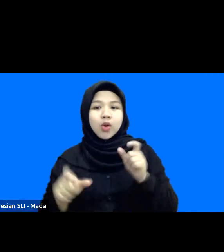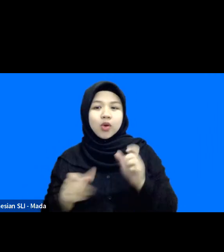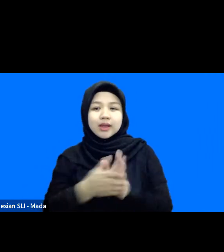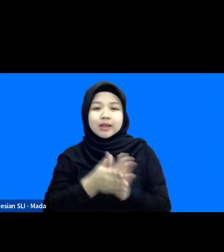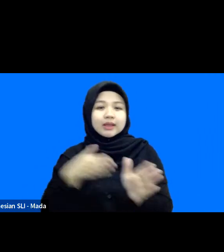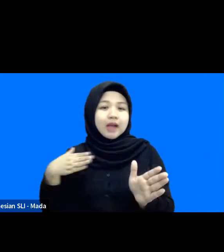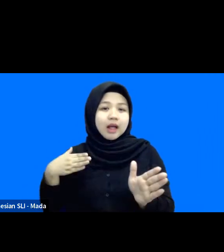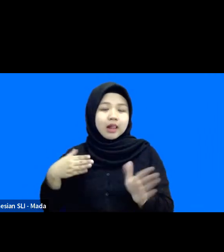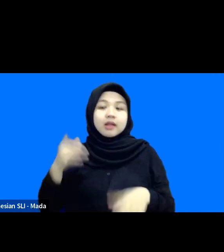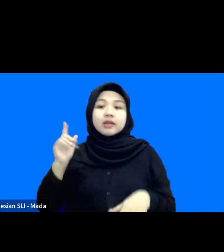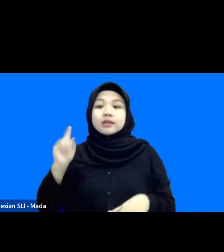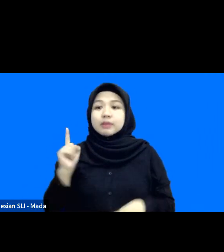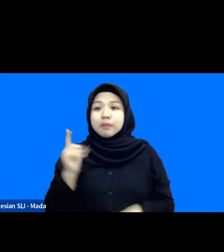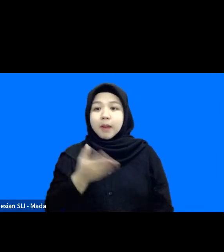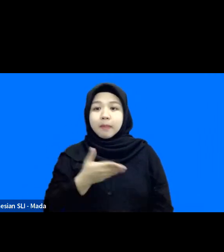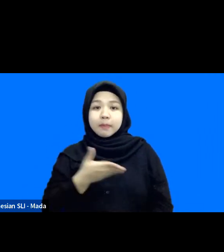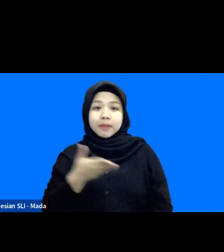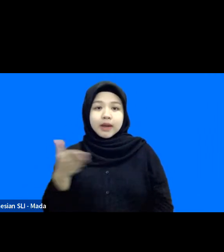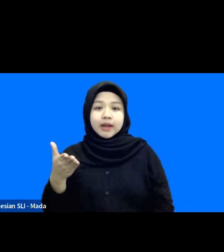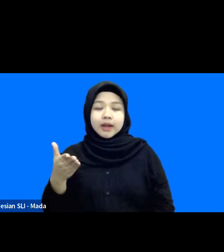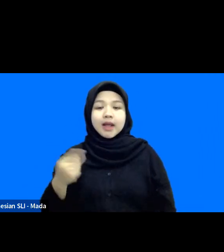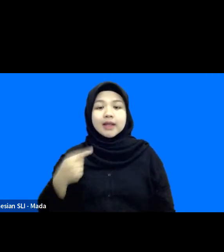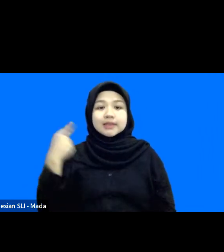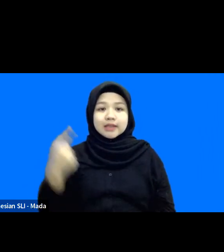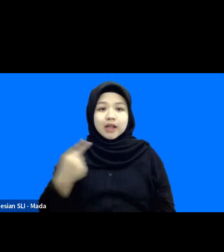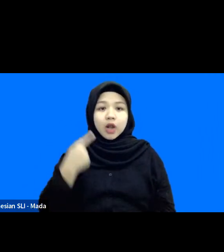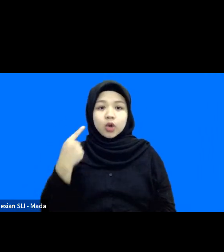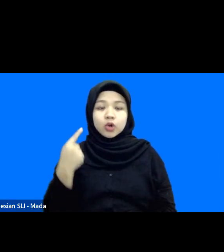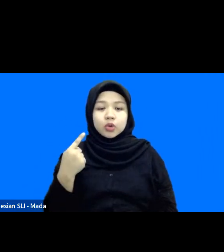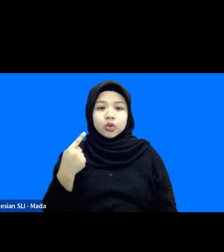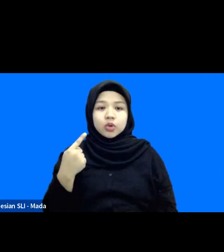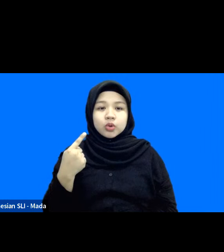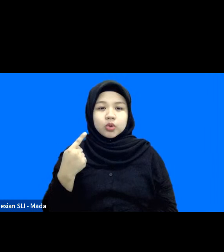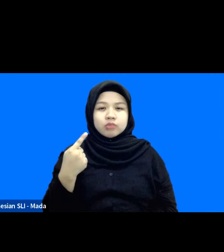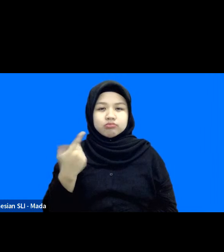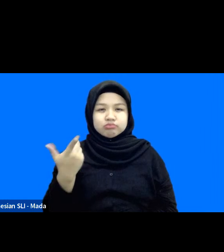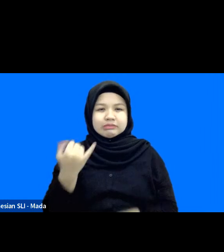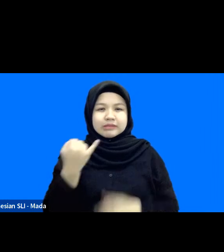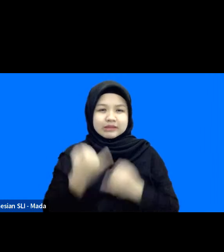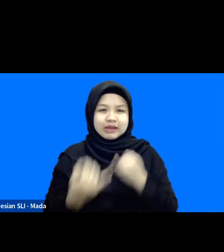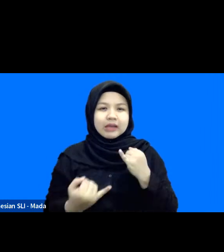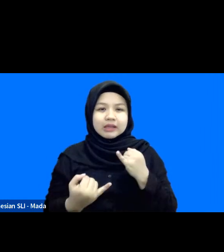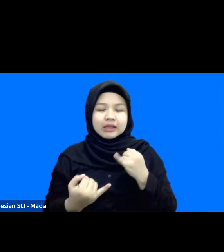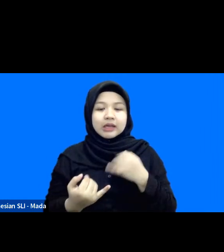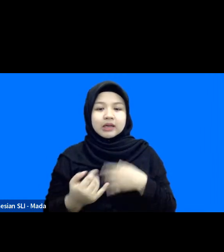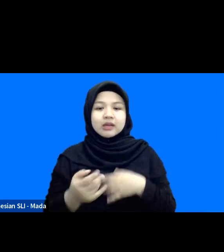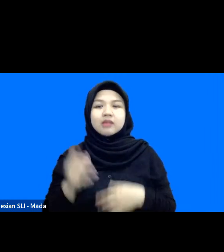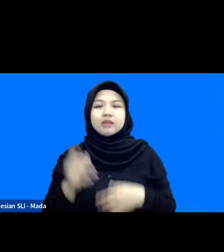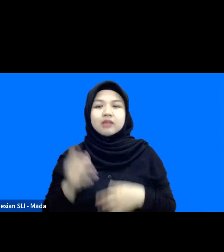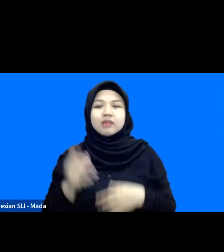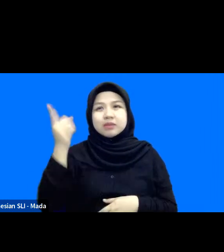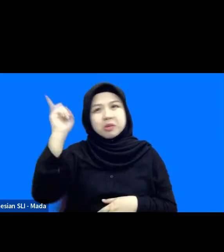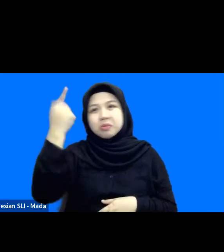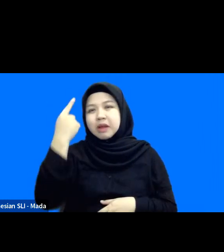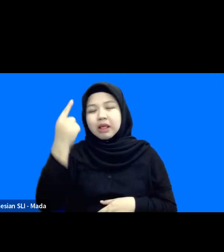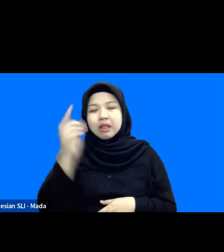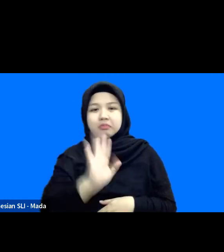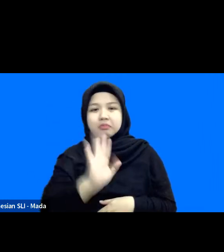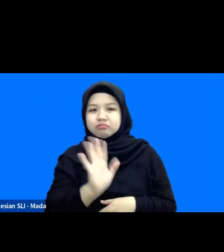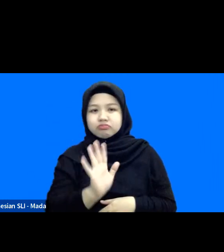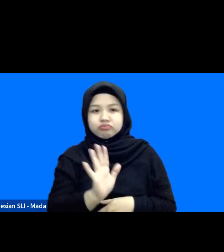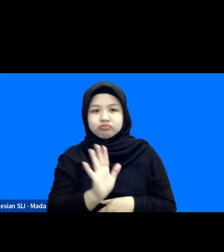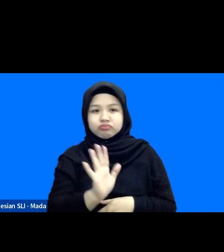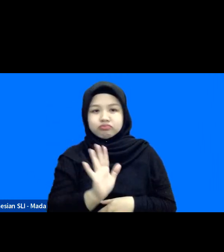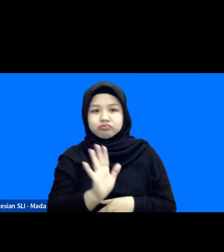the least of most governments. And so what comes to them would be really the leftovers or the trickles. And so